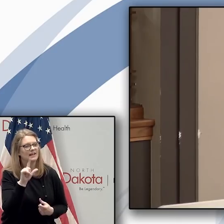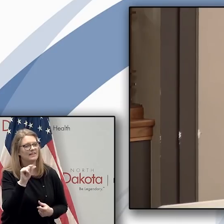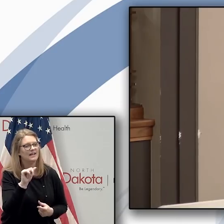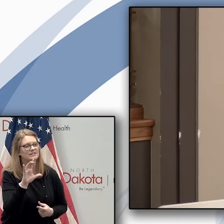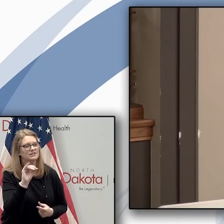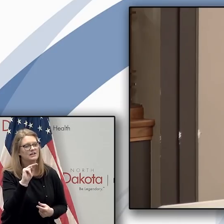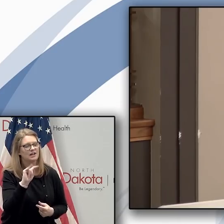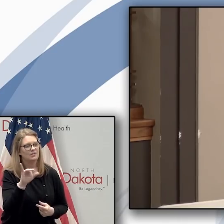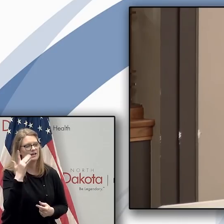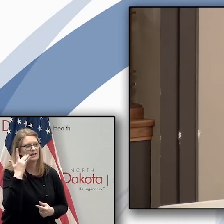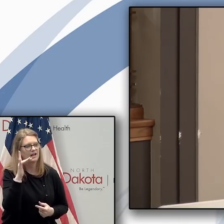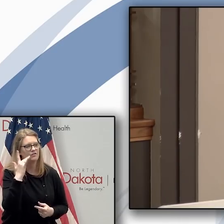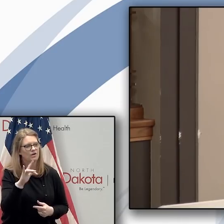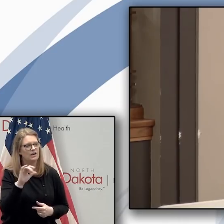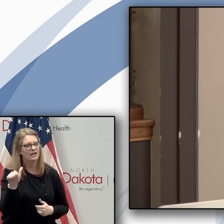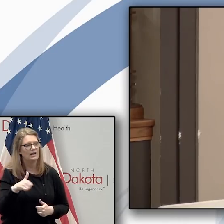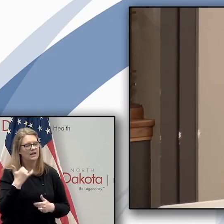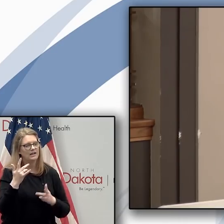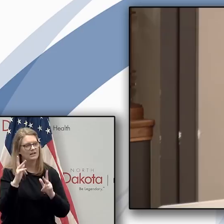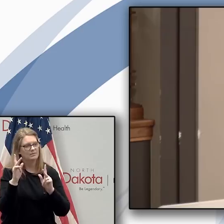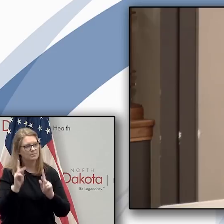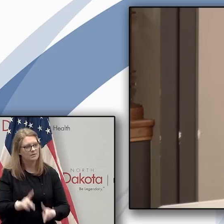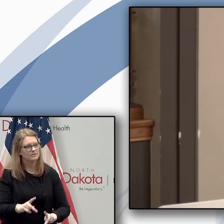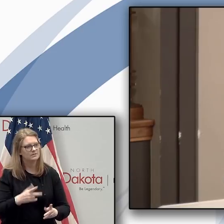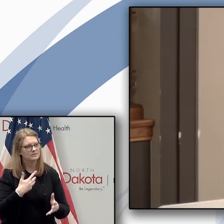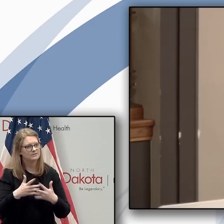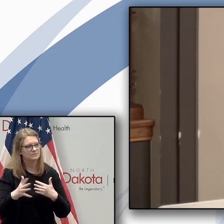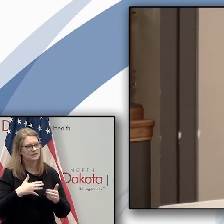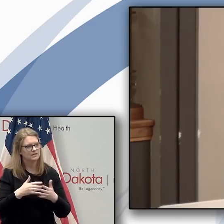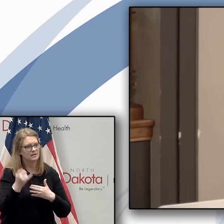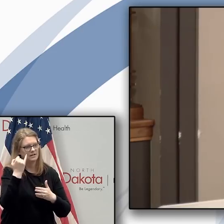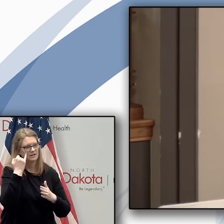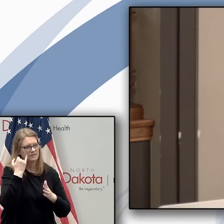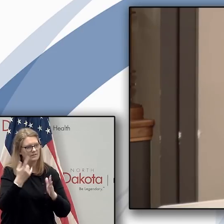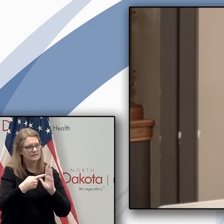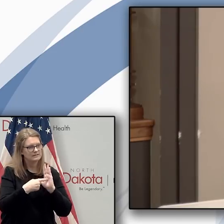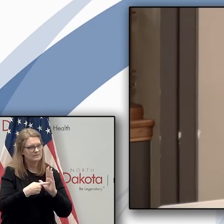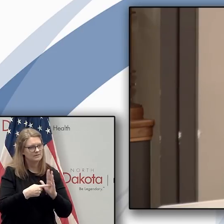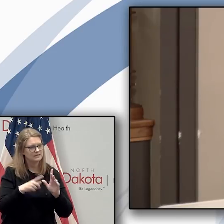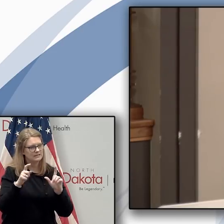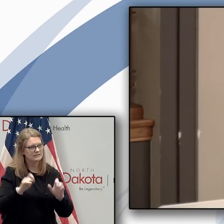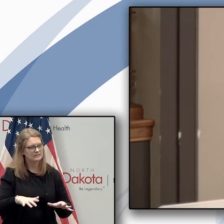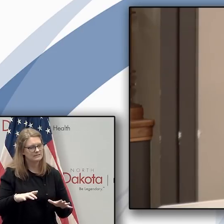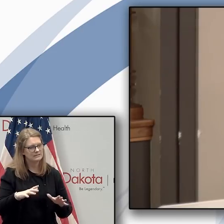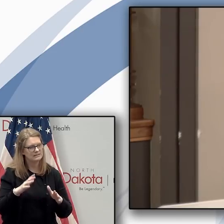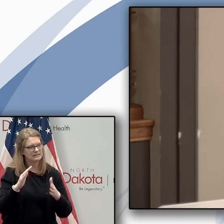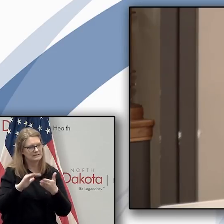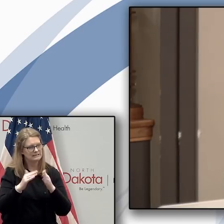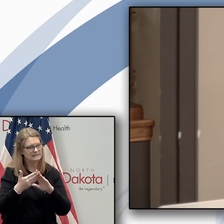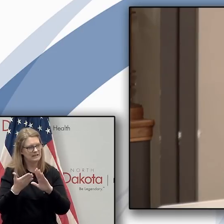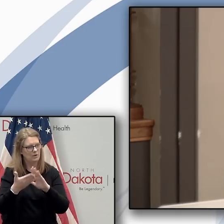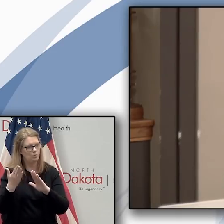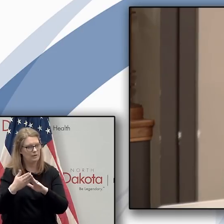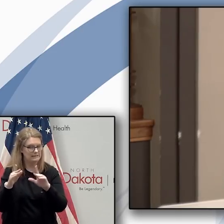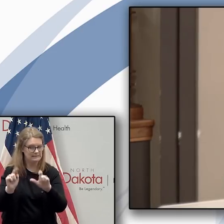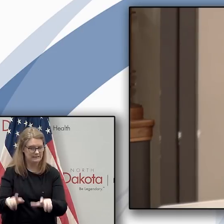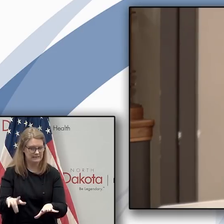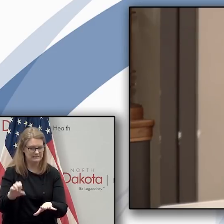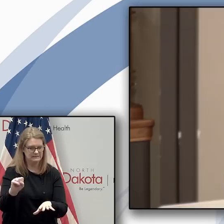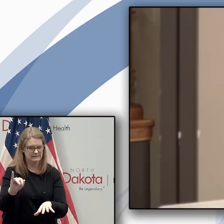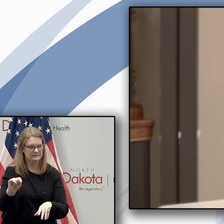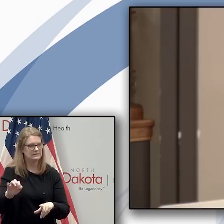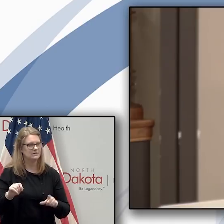County, California, any resident, regardless of whether or not they have symptoms, can be tested at a city-run testing site. I'm wondering if there's